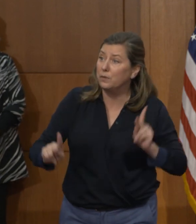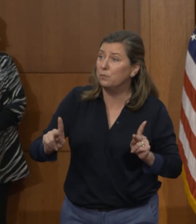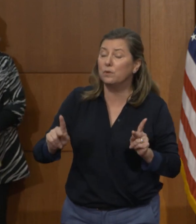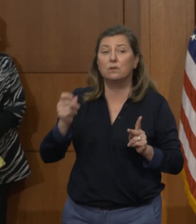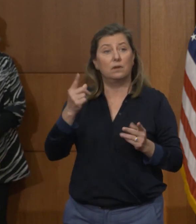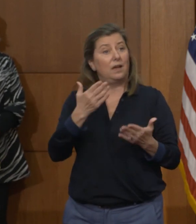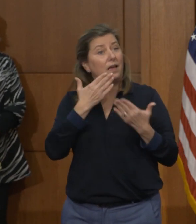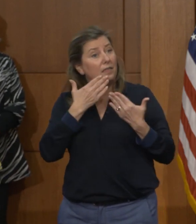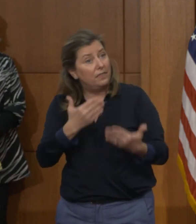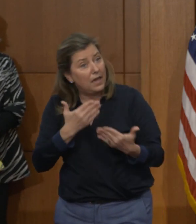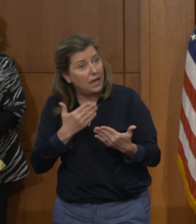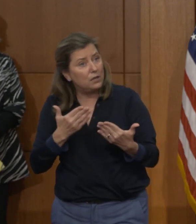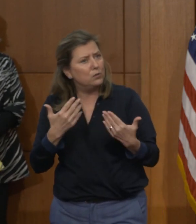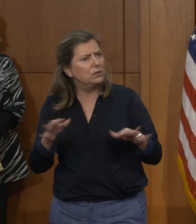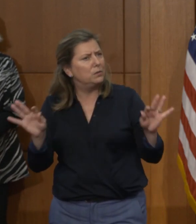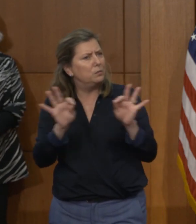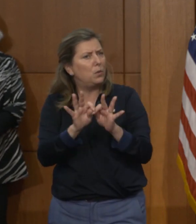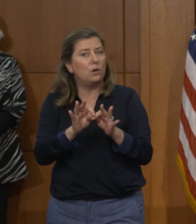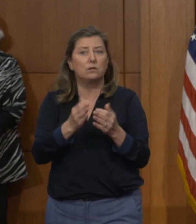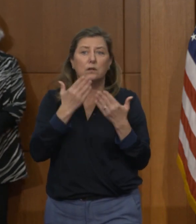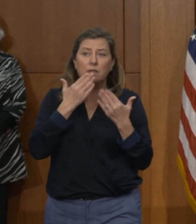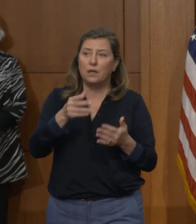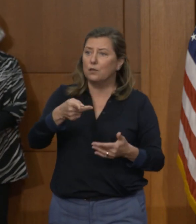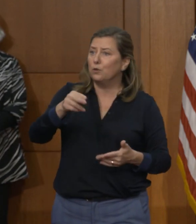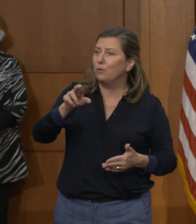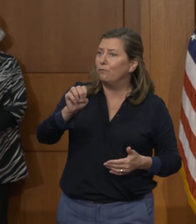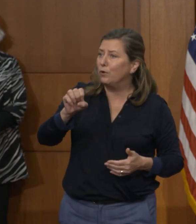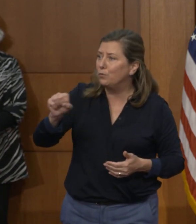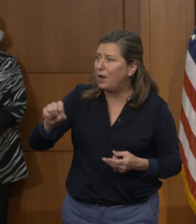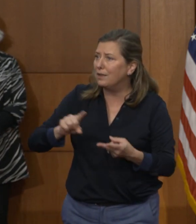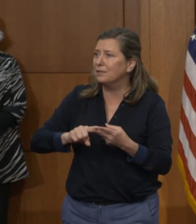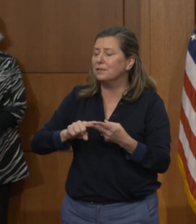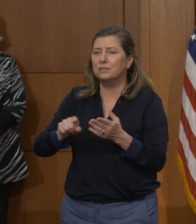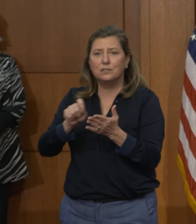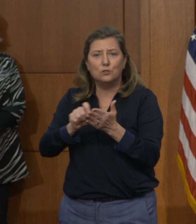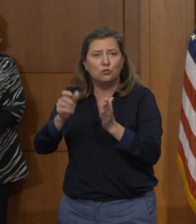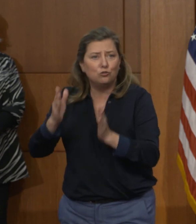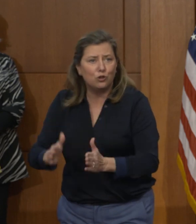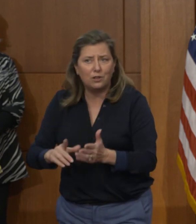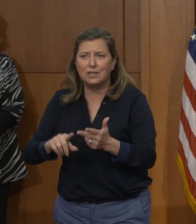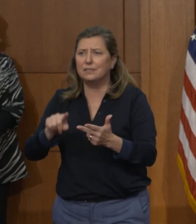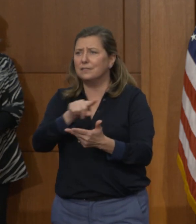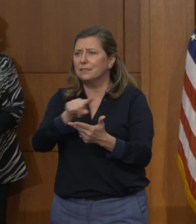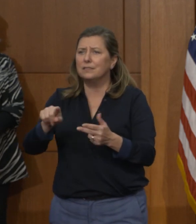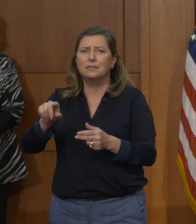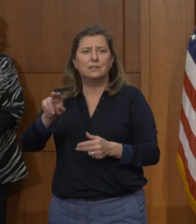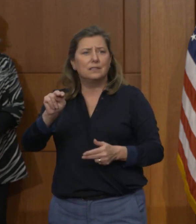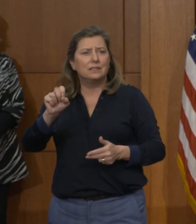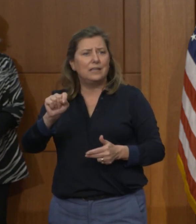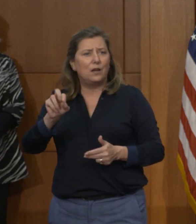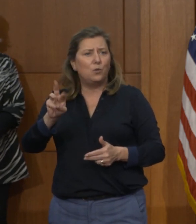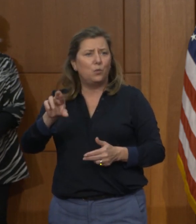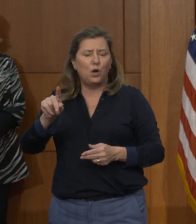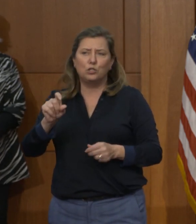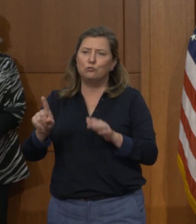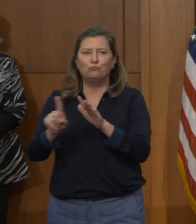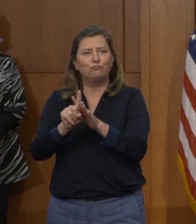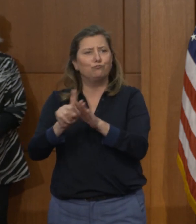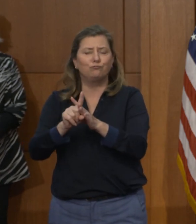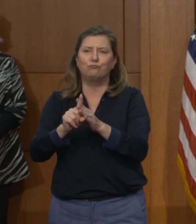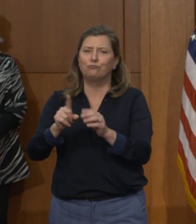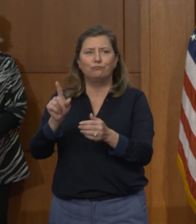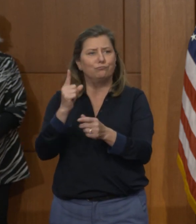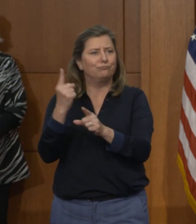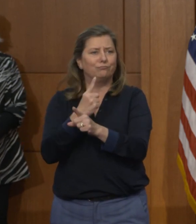and to the press, to all the journalists, all the networks that faithfully come to all of our press